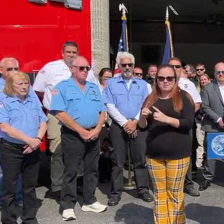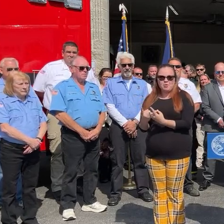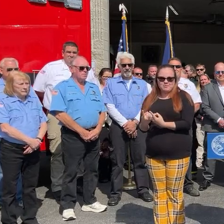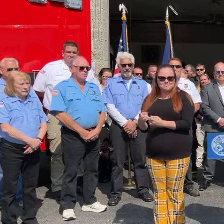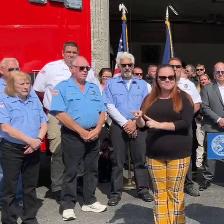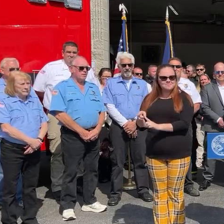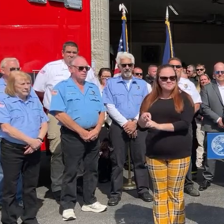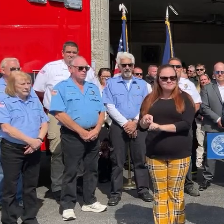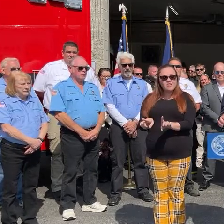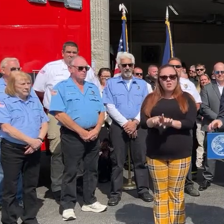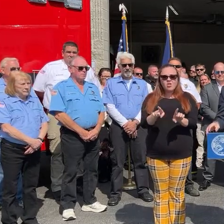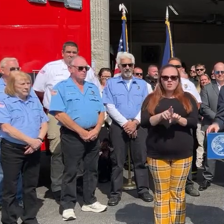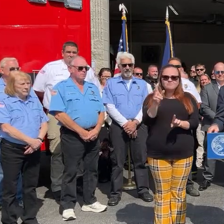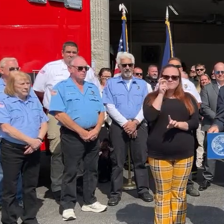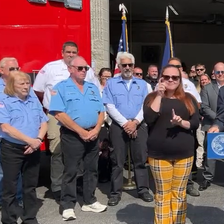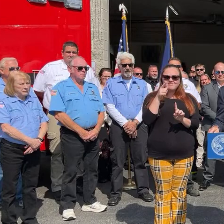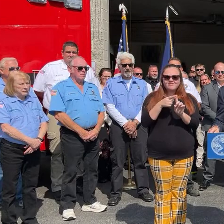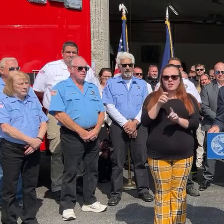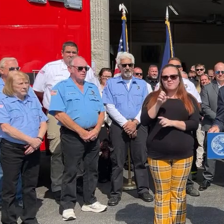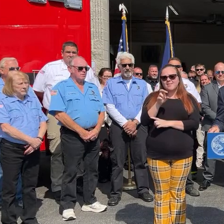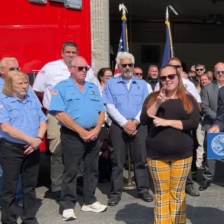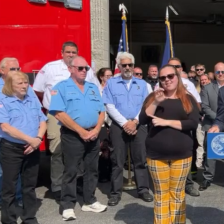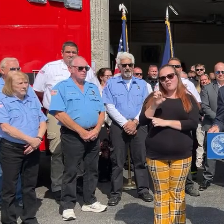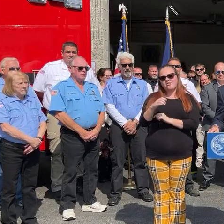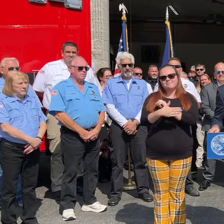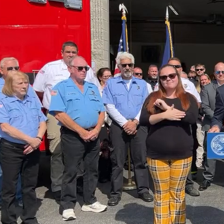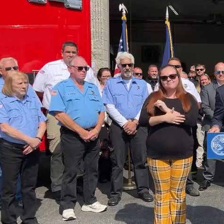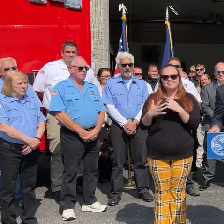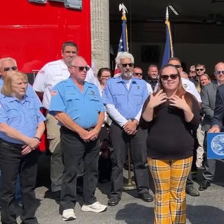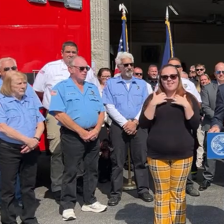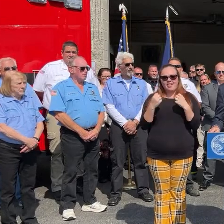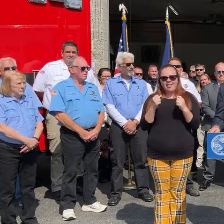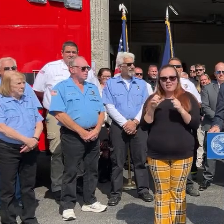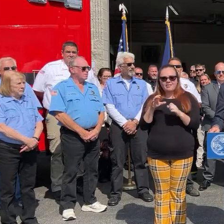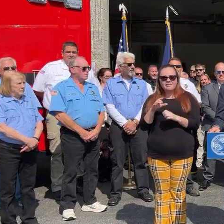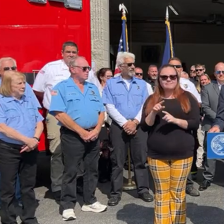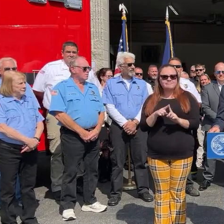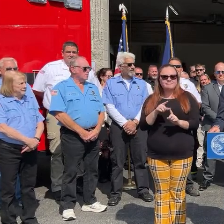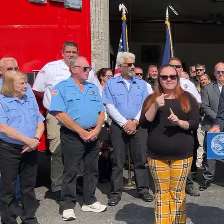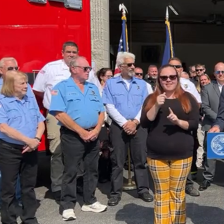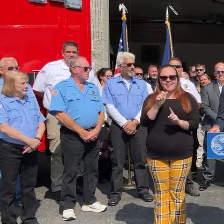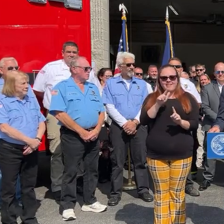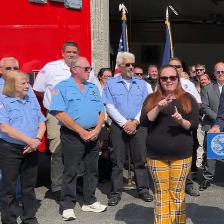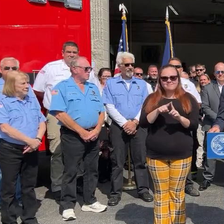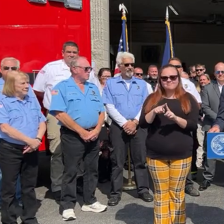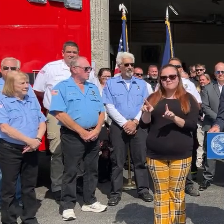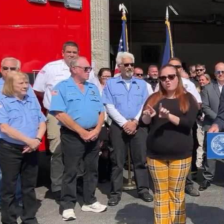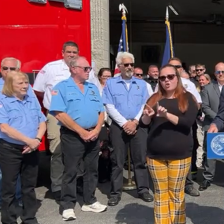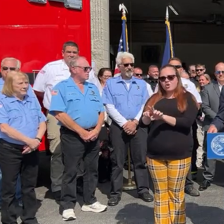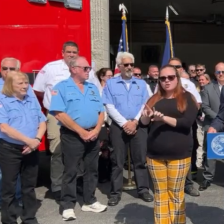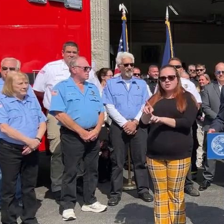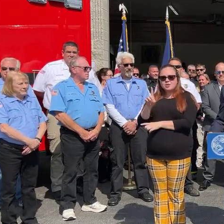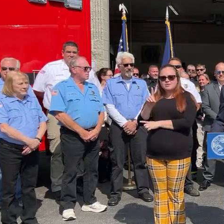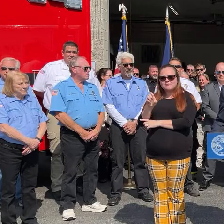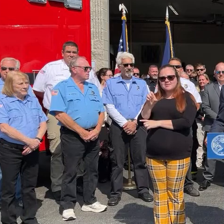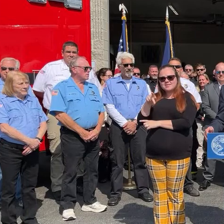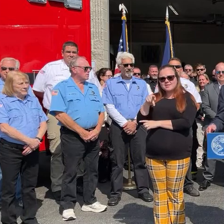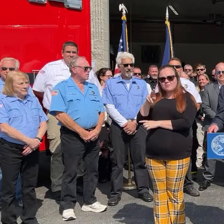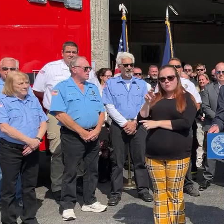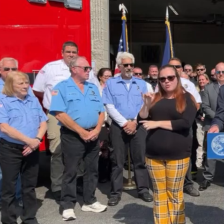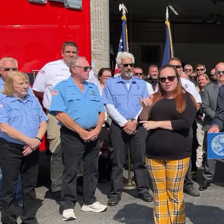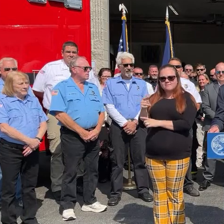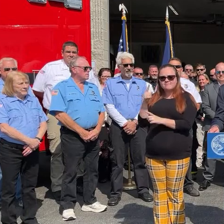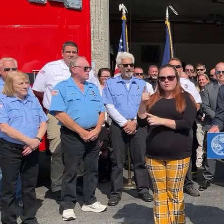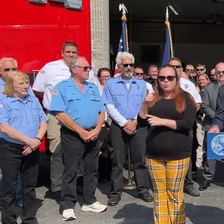will also hear from Erie County Department of Health Commissioner Gail Burstein, as well as the Deputy Commissioner who's in charge of the Department of